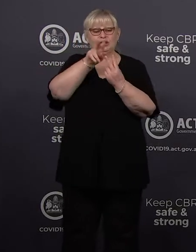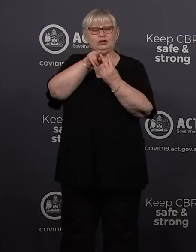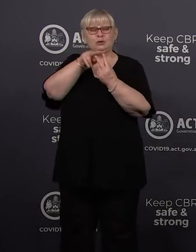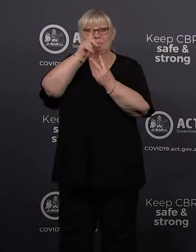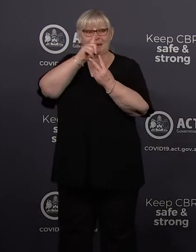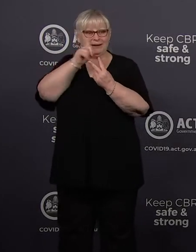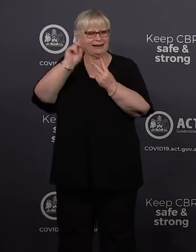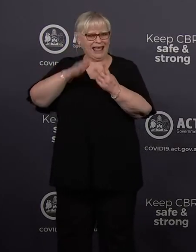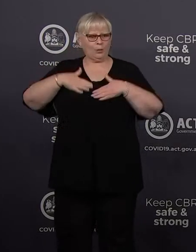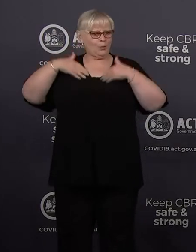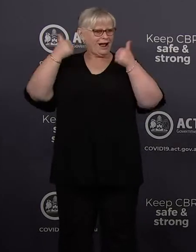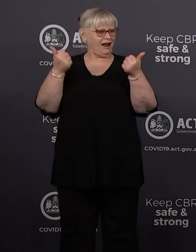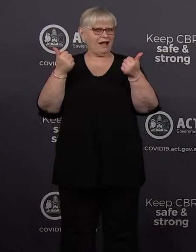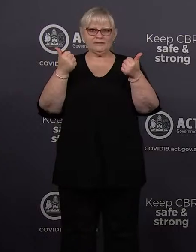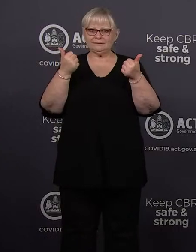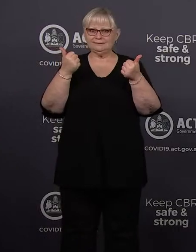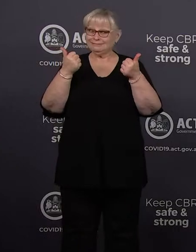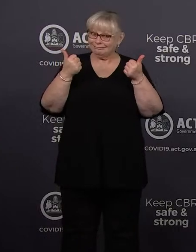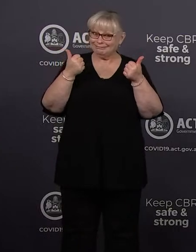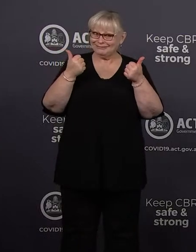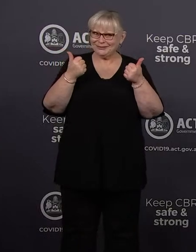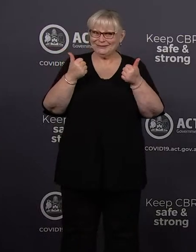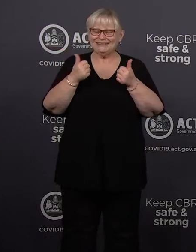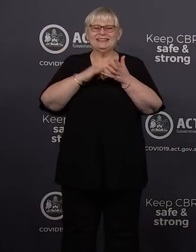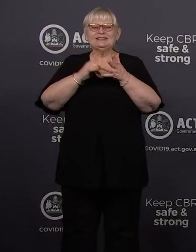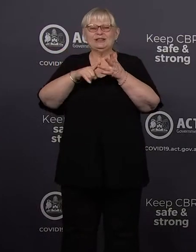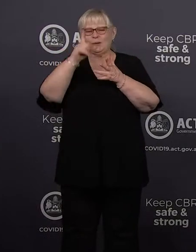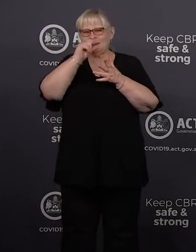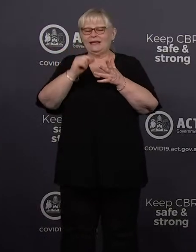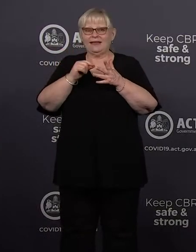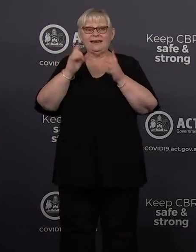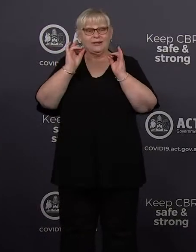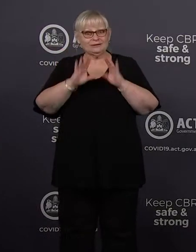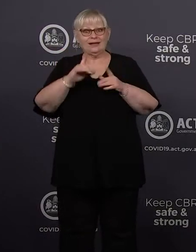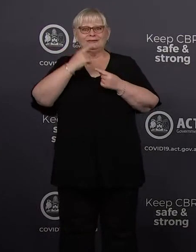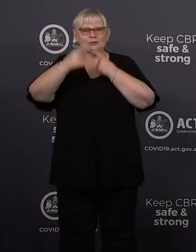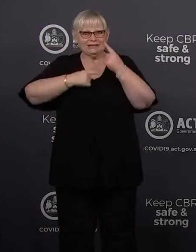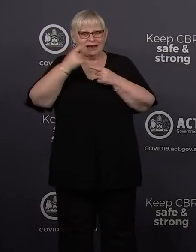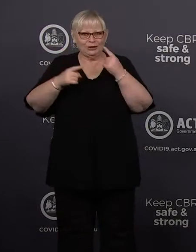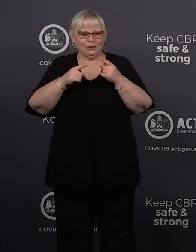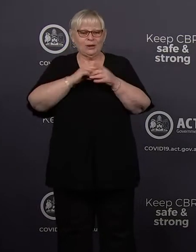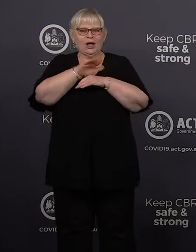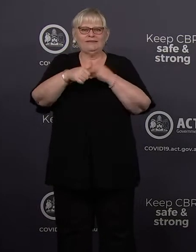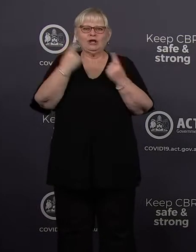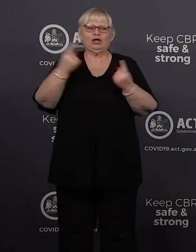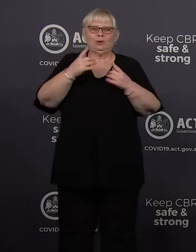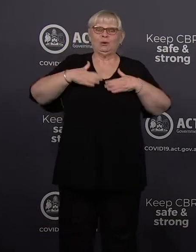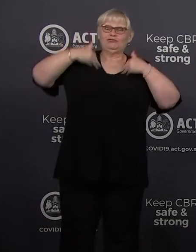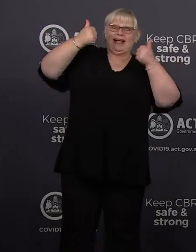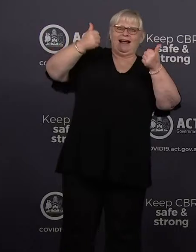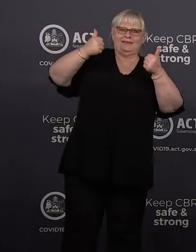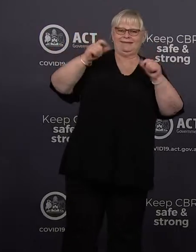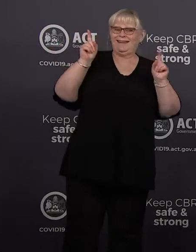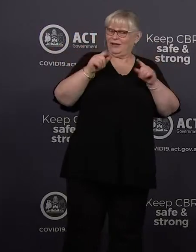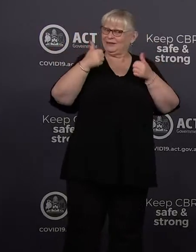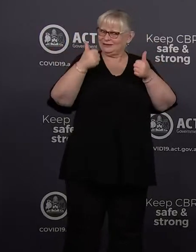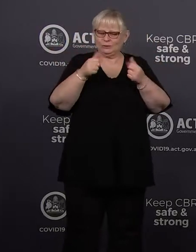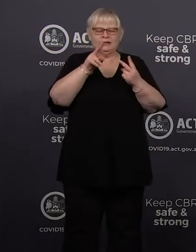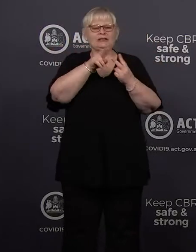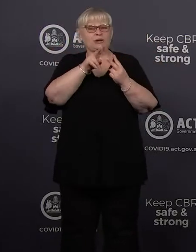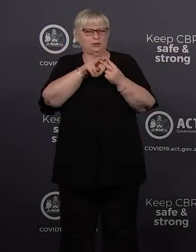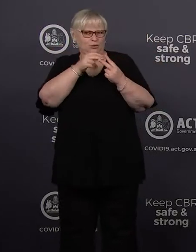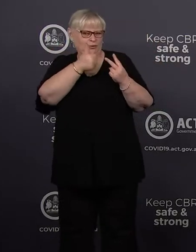recovered, and given we're at that time frame, we'll be able to report on recovery of cases every day moving forward. This leaves us